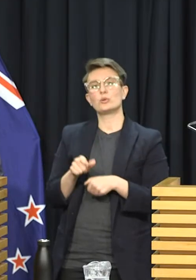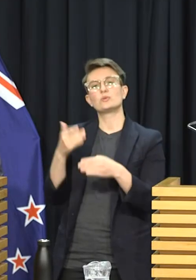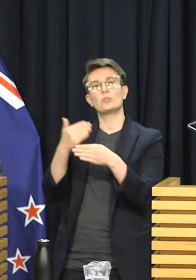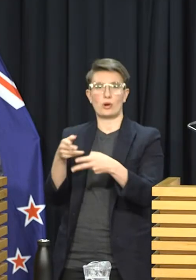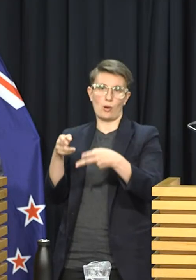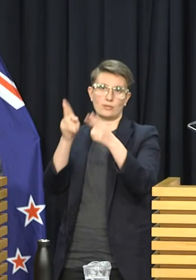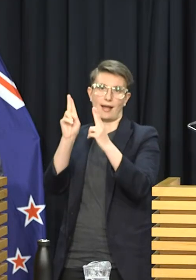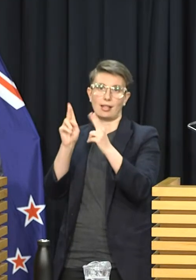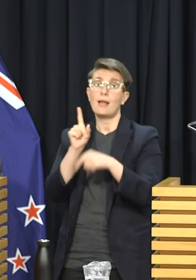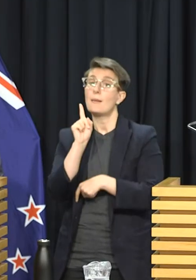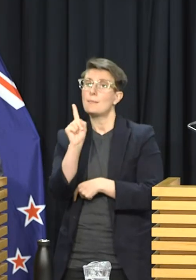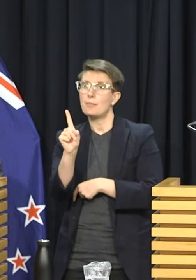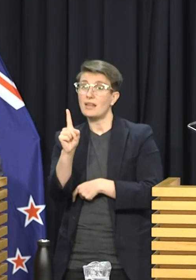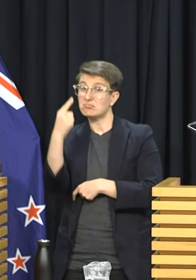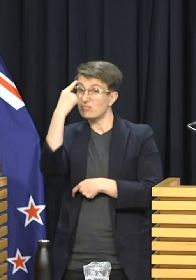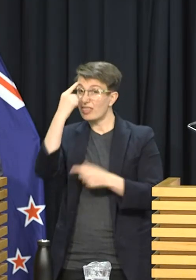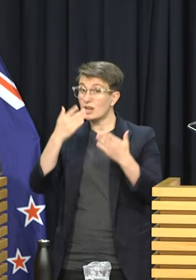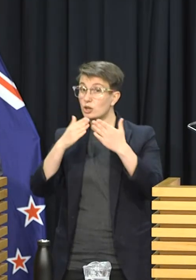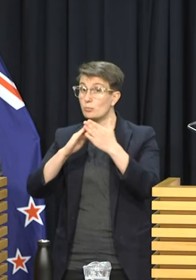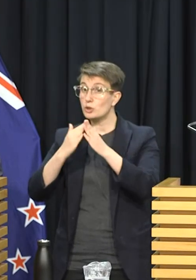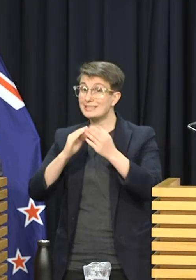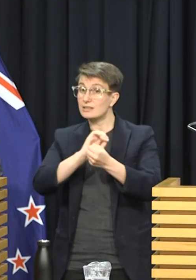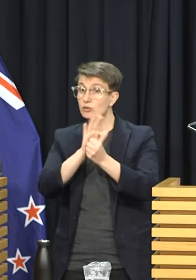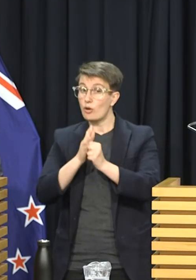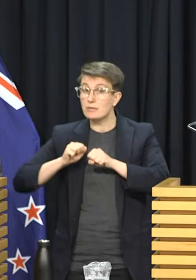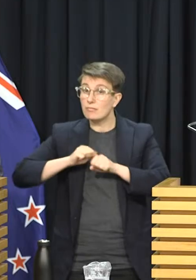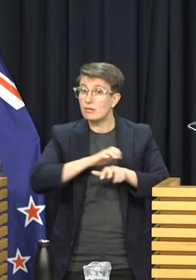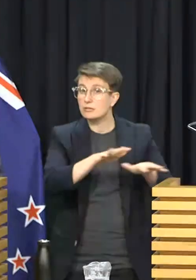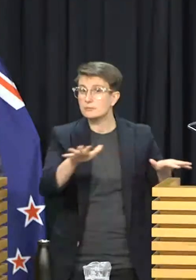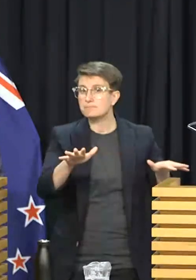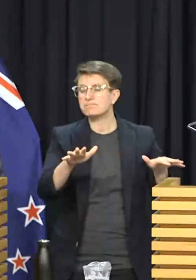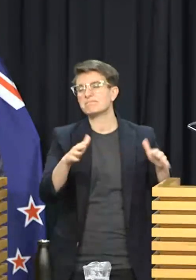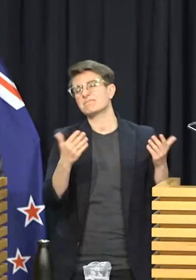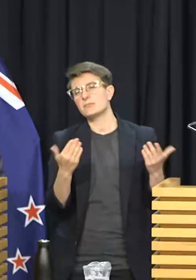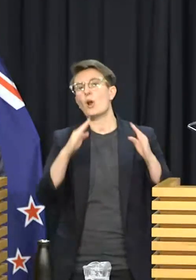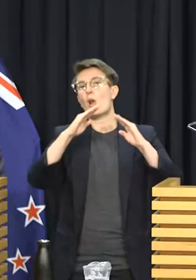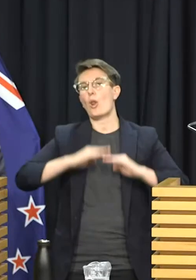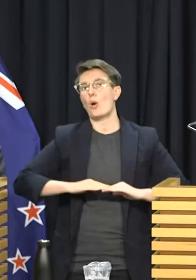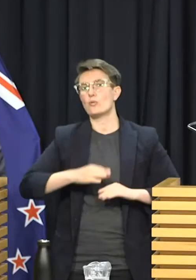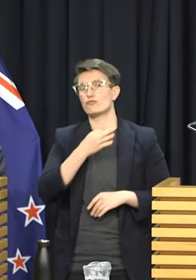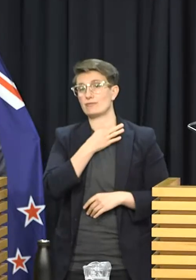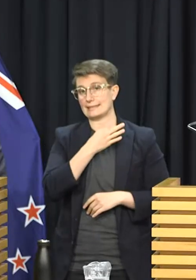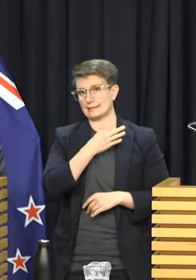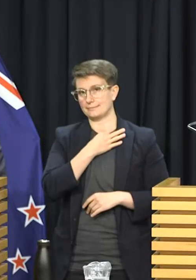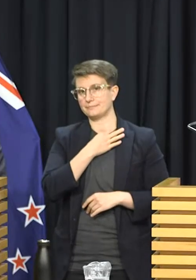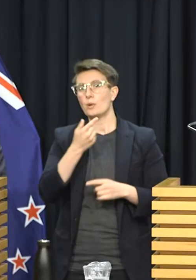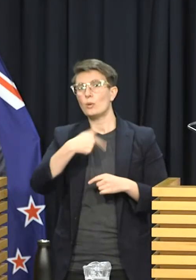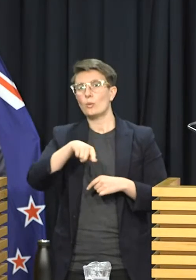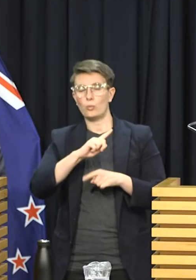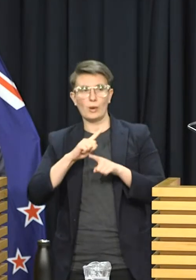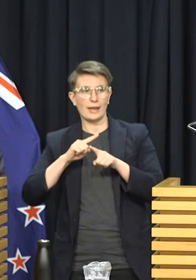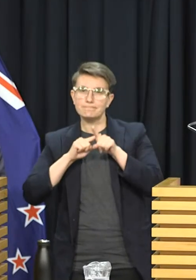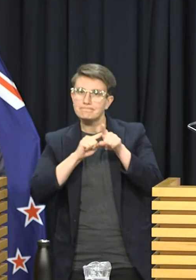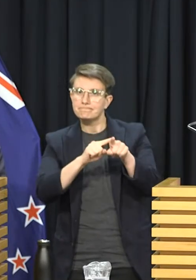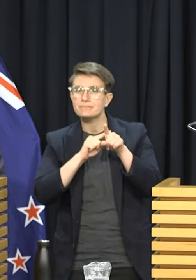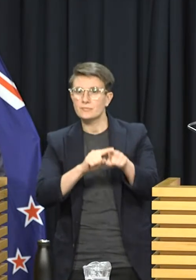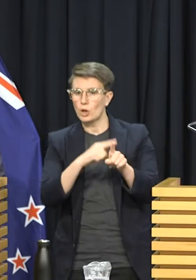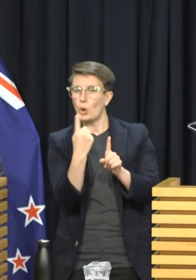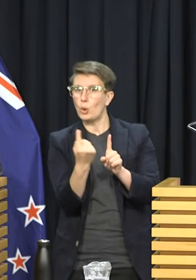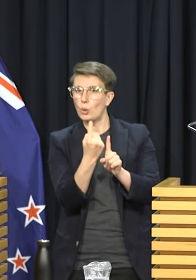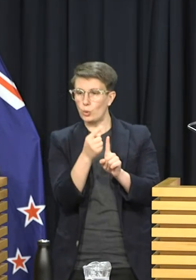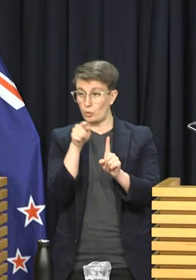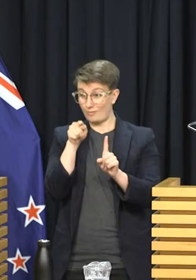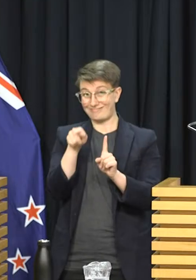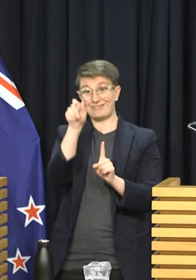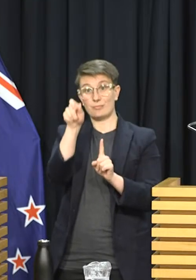community. Contact tracing, further genome sequencing, and that's all well underway, and we'll update